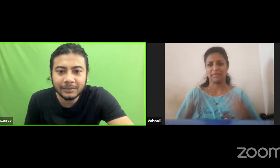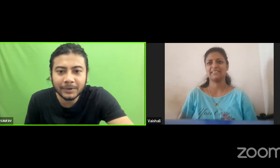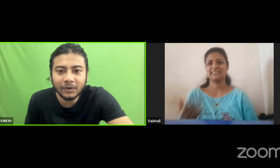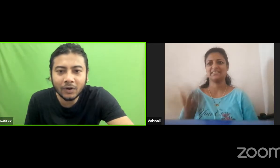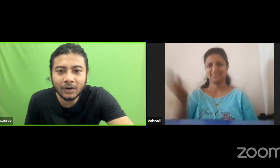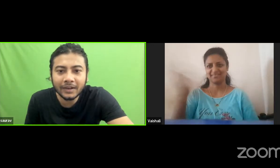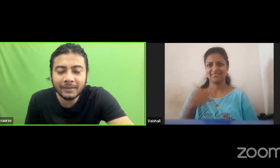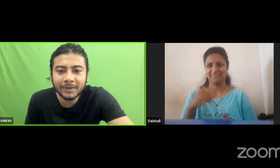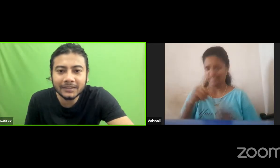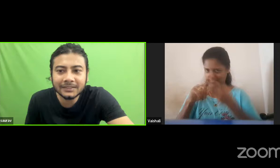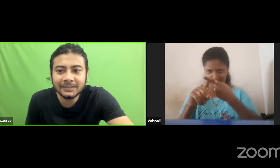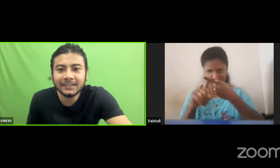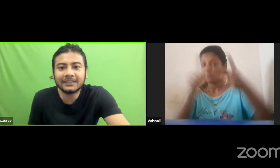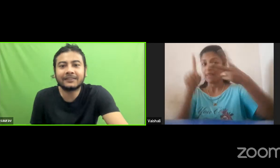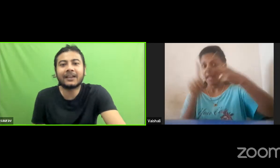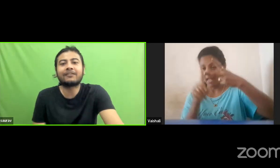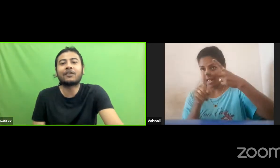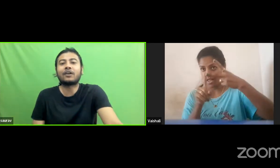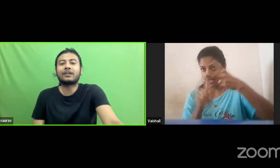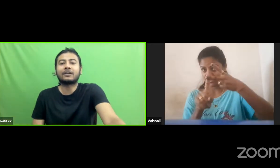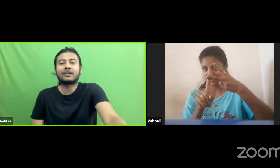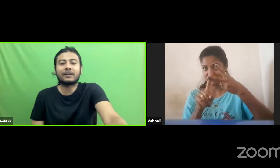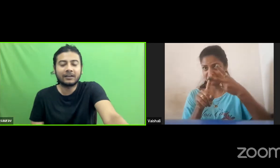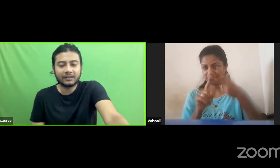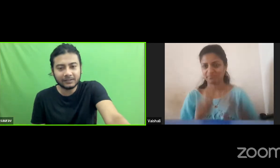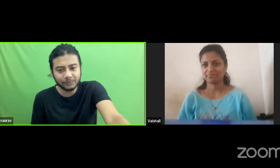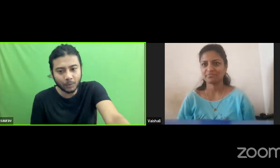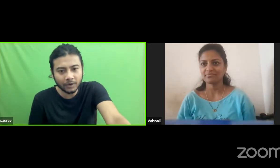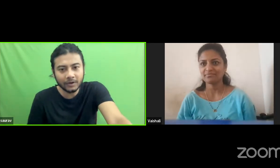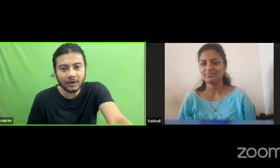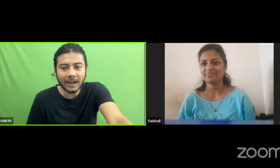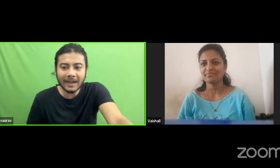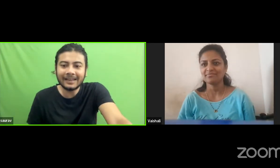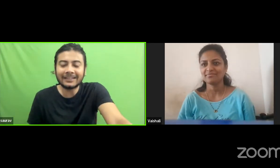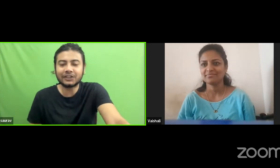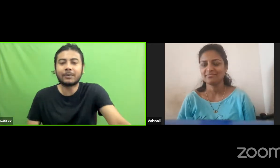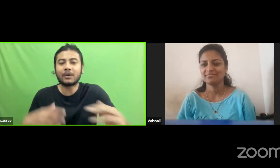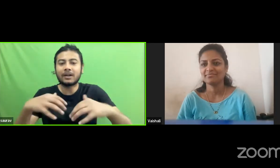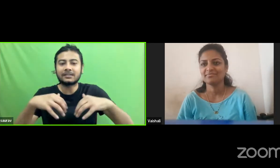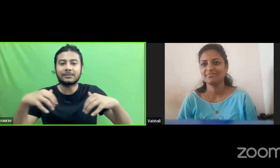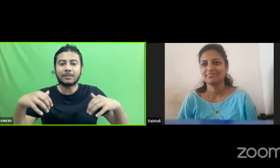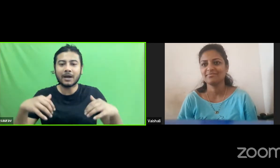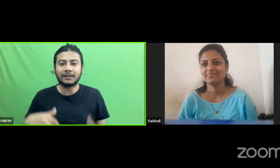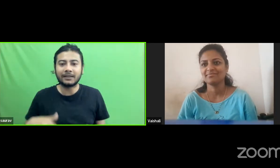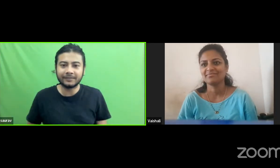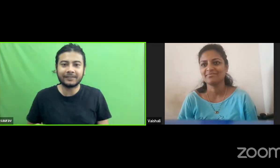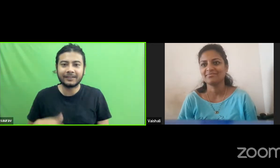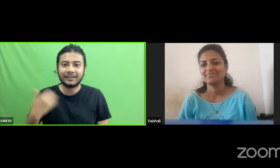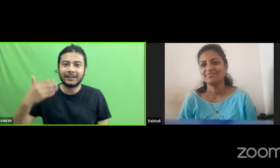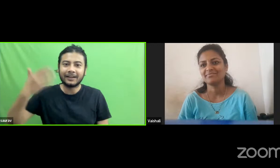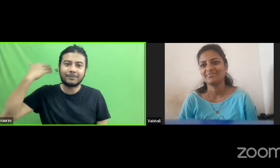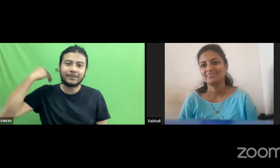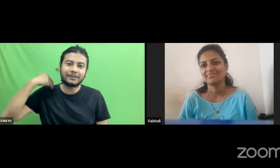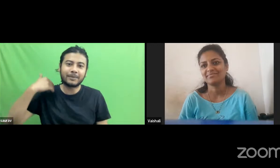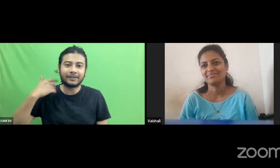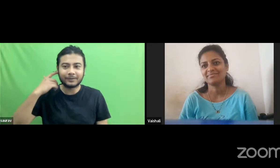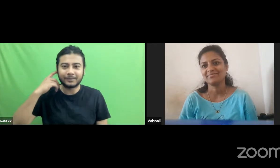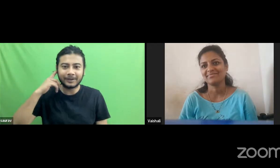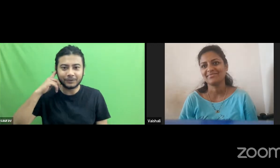been a long time, Mataji, that we have not spoken or had a lecture about Narasimha Mahadev. It was a